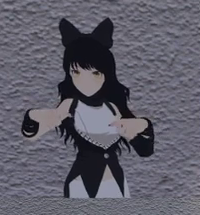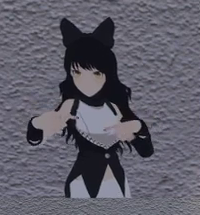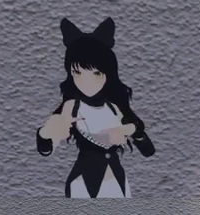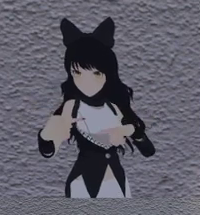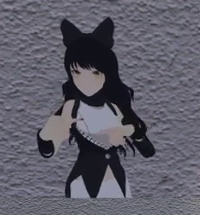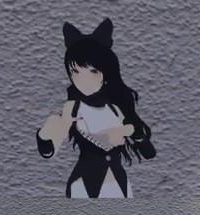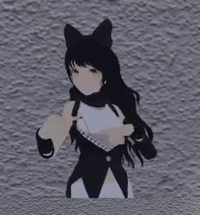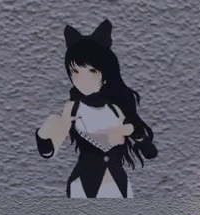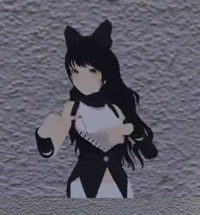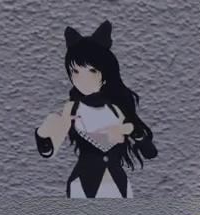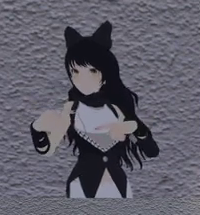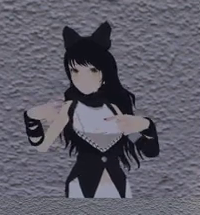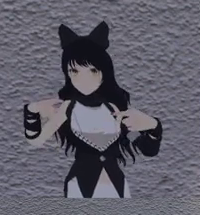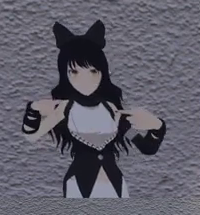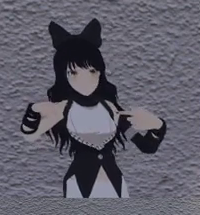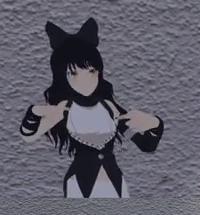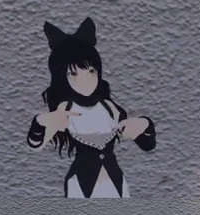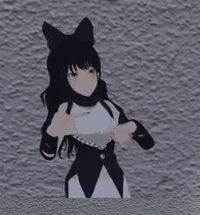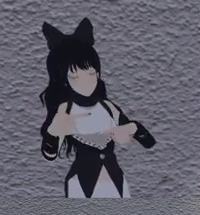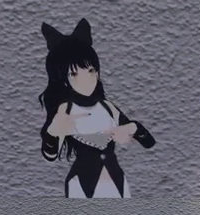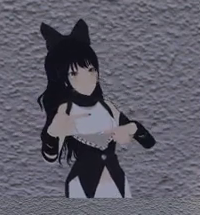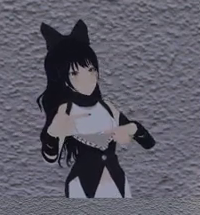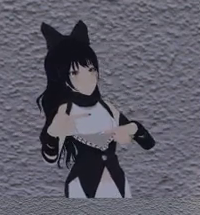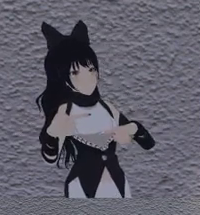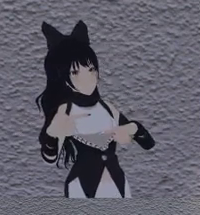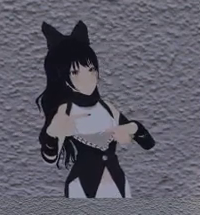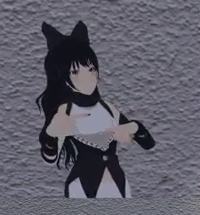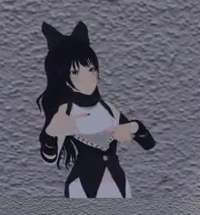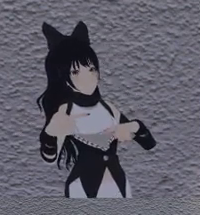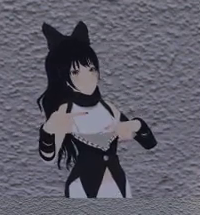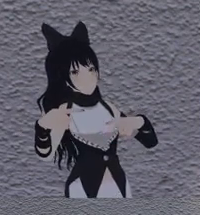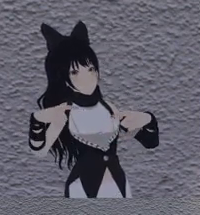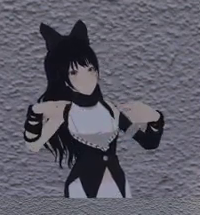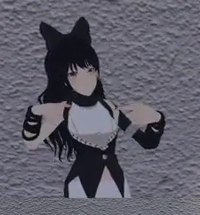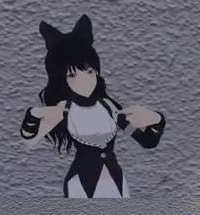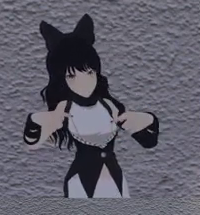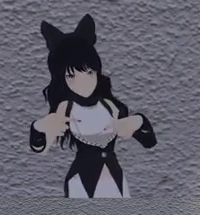Now, what's this sign? Hurt or pain. Hurt.